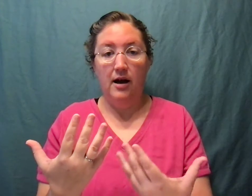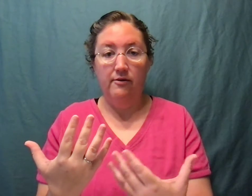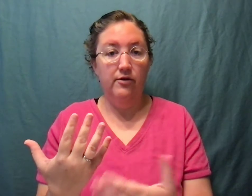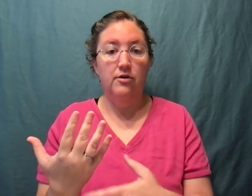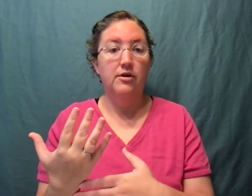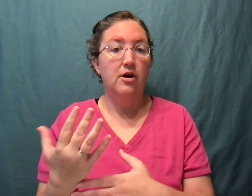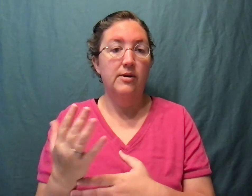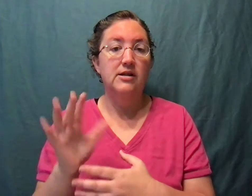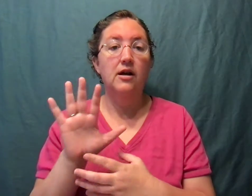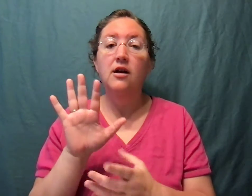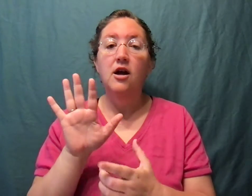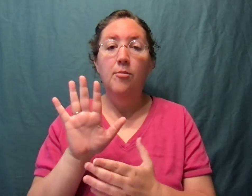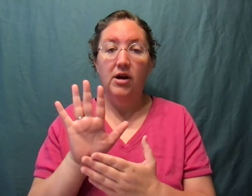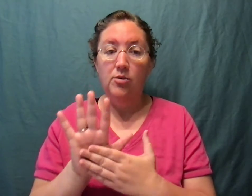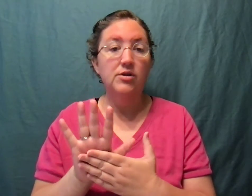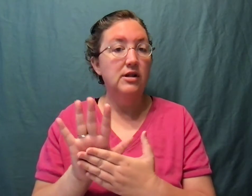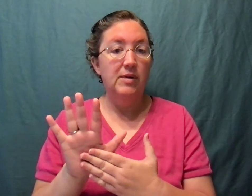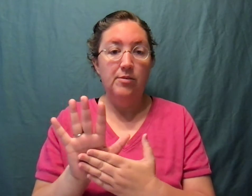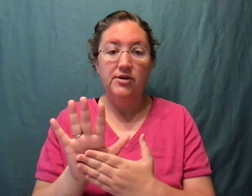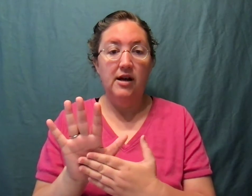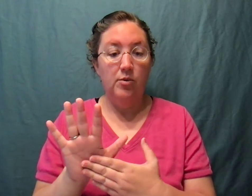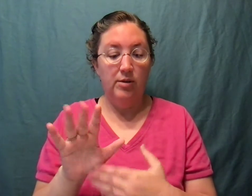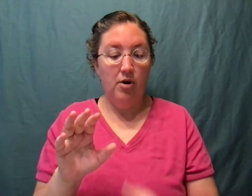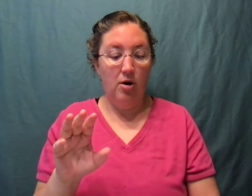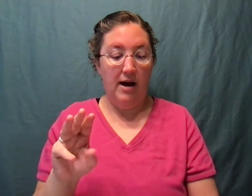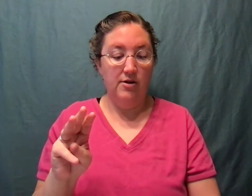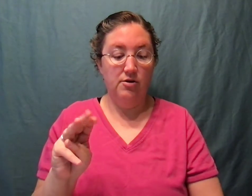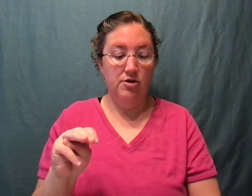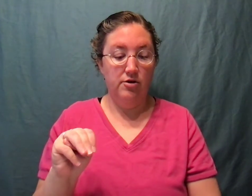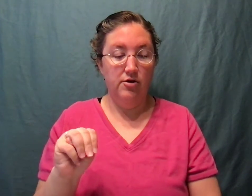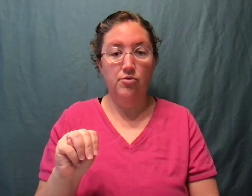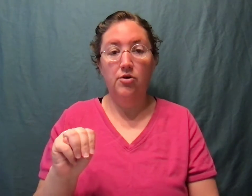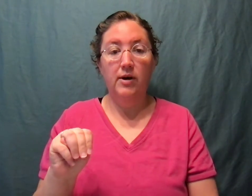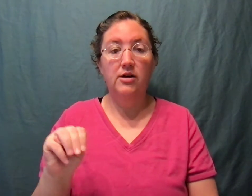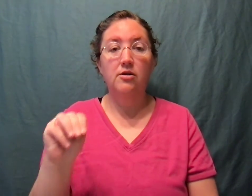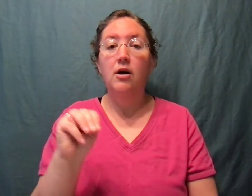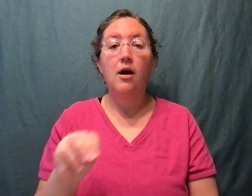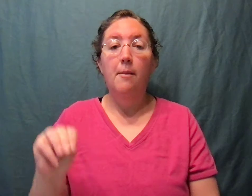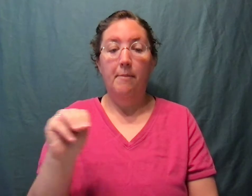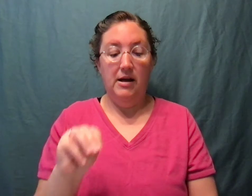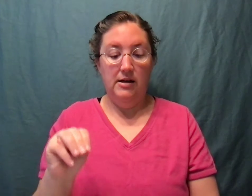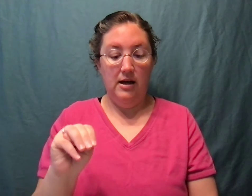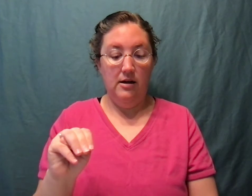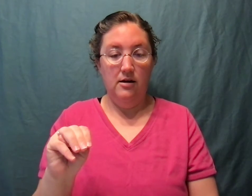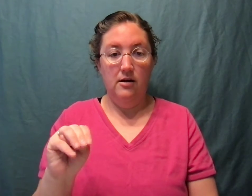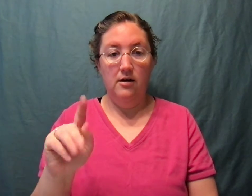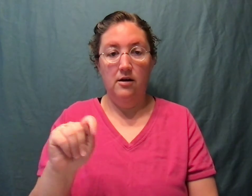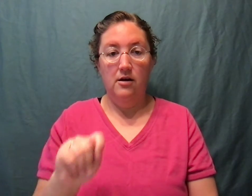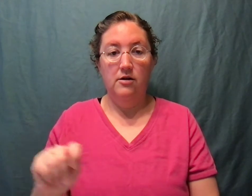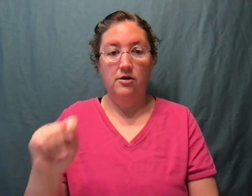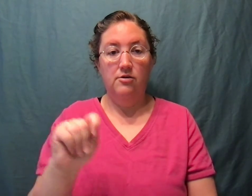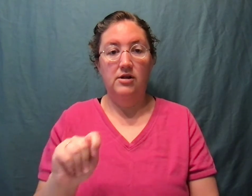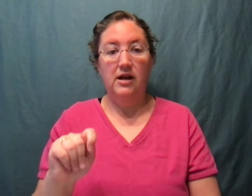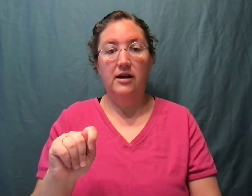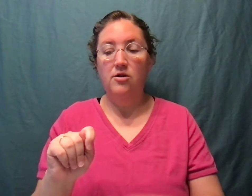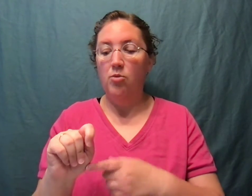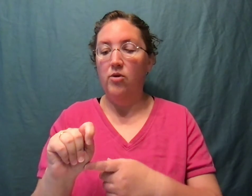I've learned and always signed, but you will see people sign it with the palm out, so I'll show you those real quick too. Monday, Tuesday, and they do more of an